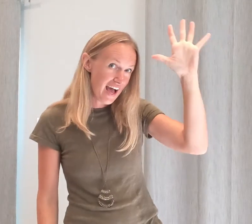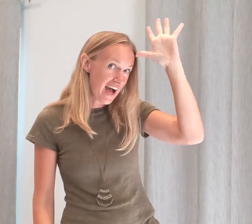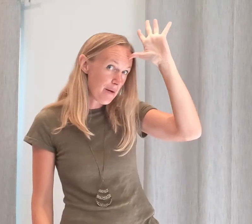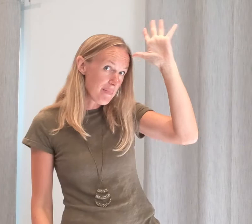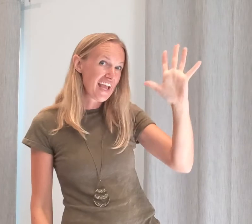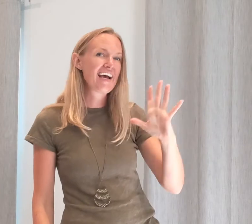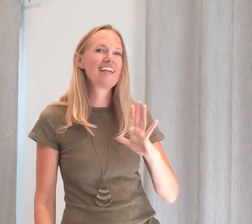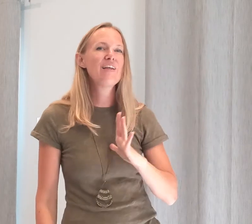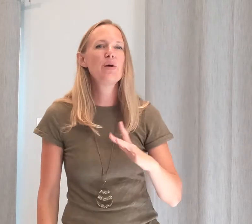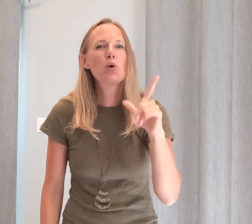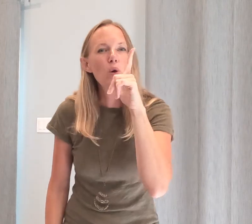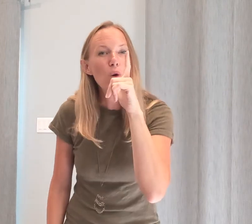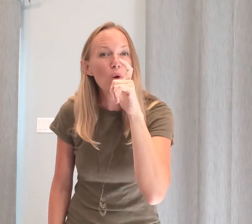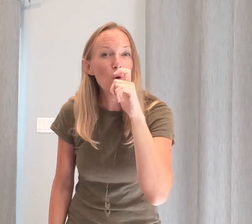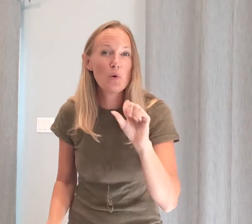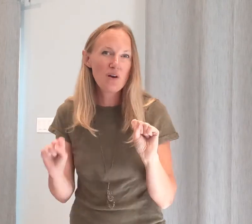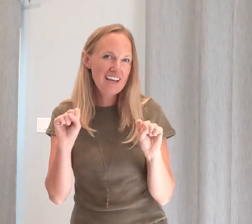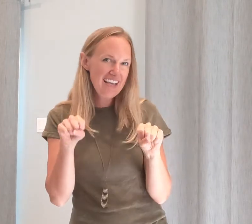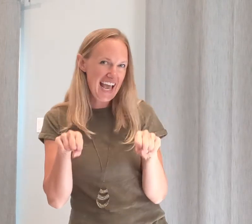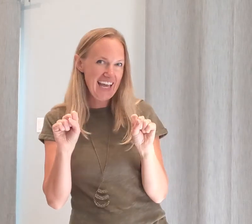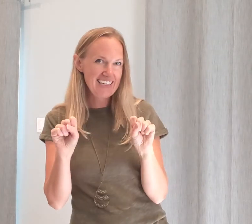a man who can.